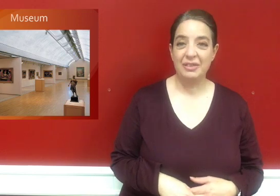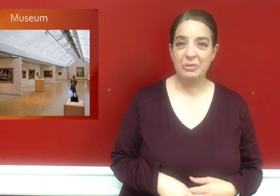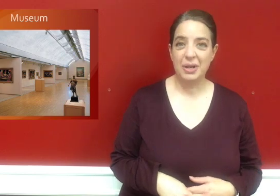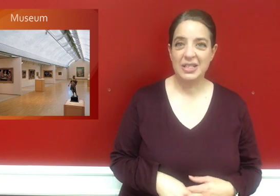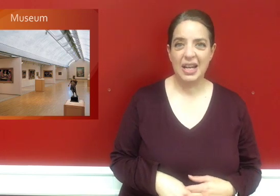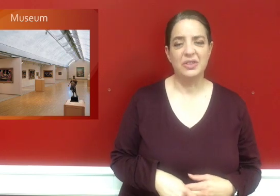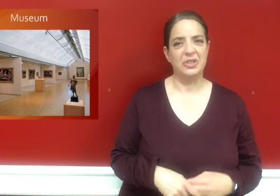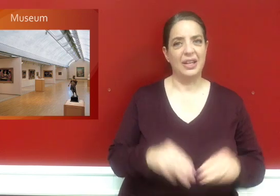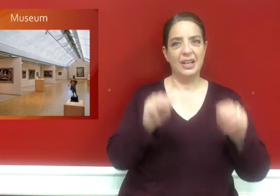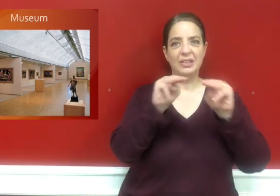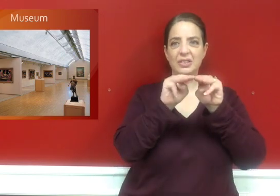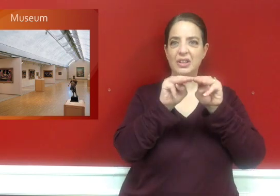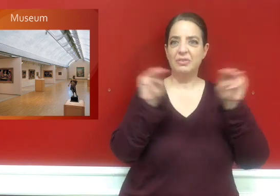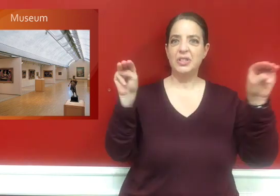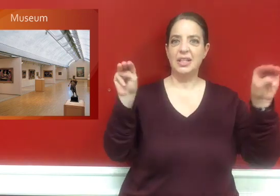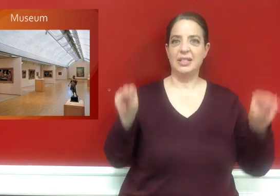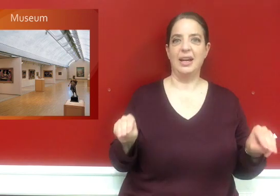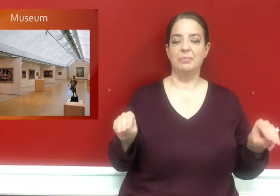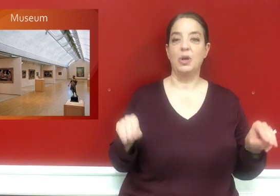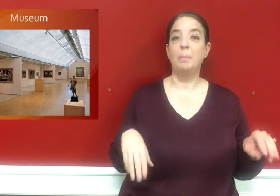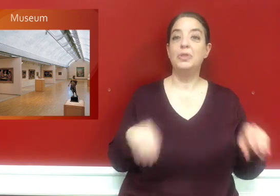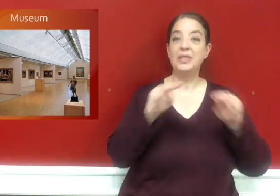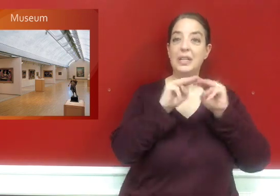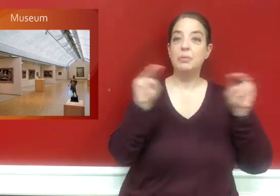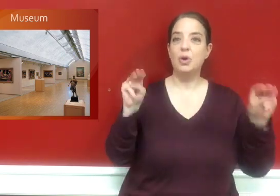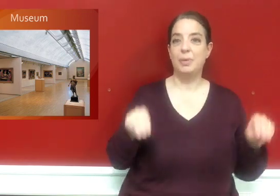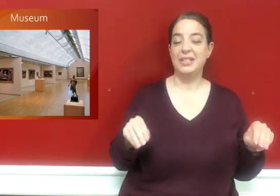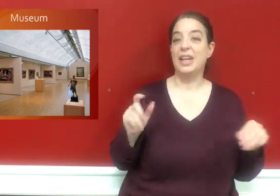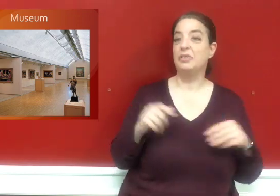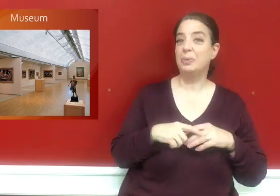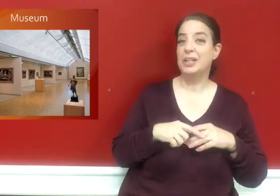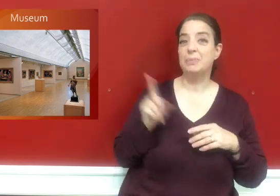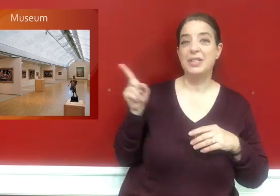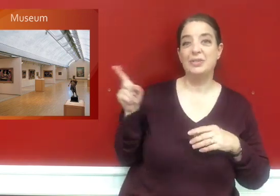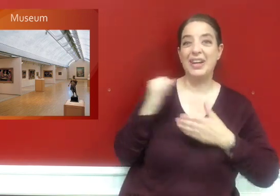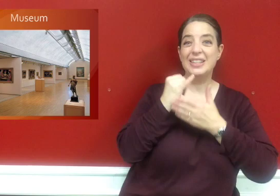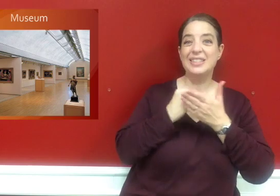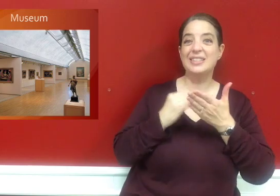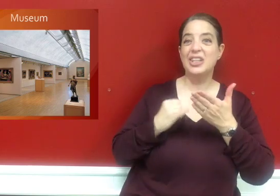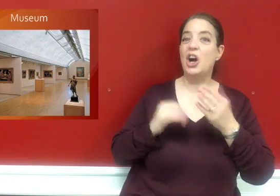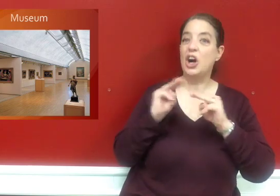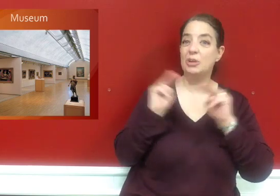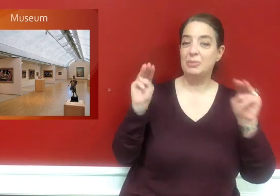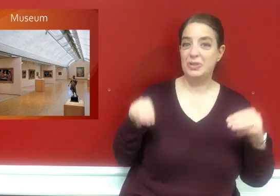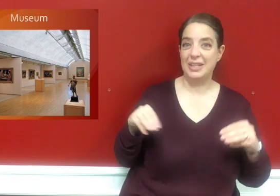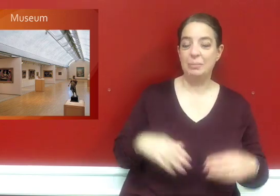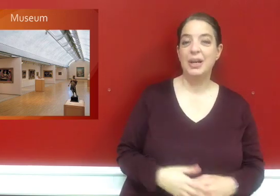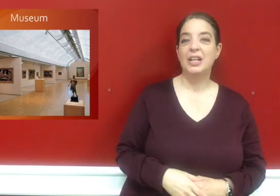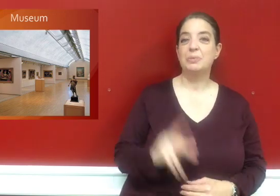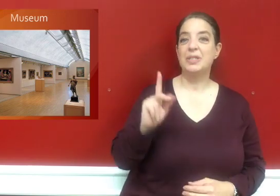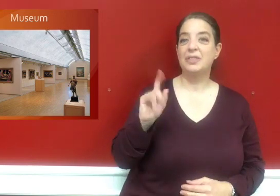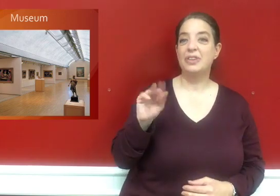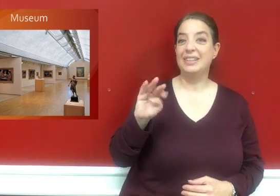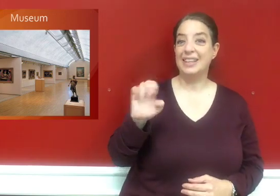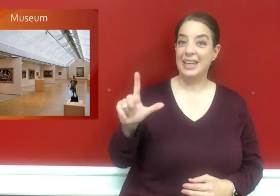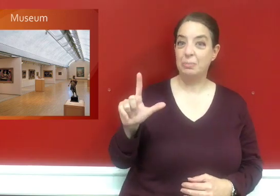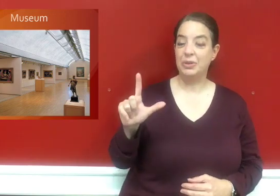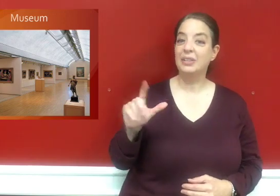for Montana, so that can get a little confusing at times. So museum or Montana. If you wanted to specify, this is an art museum, specifically the Kimball